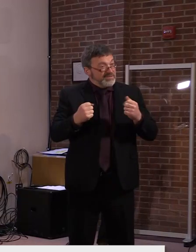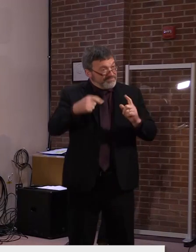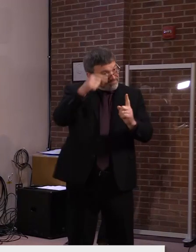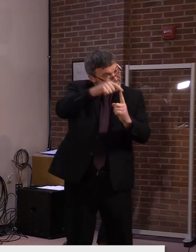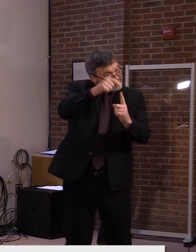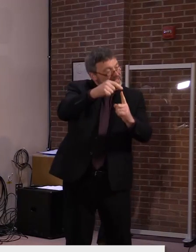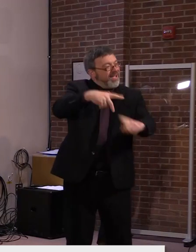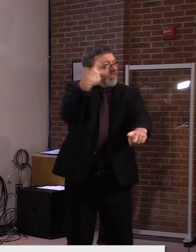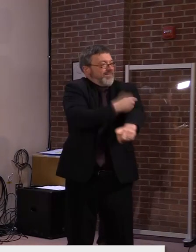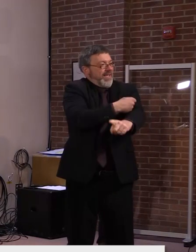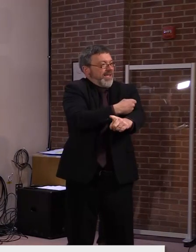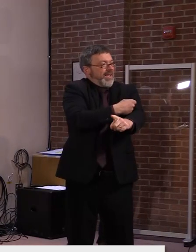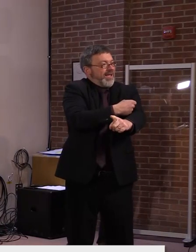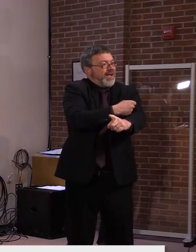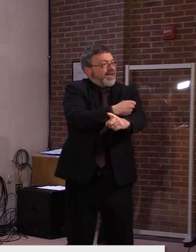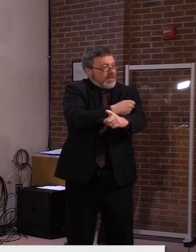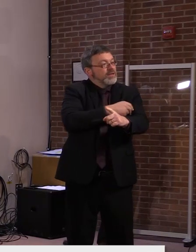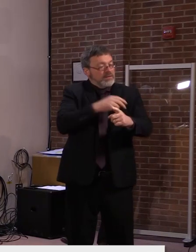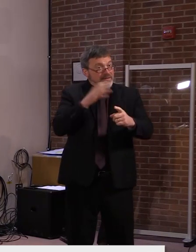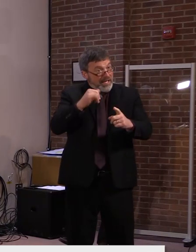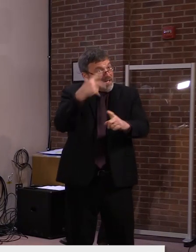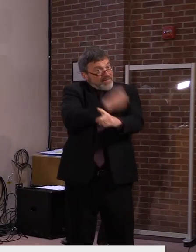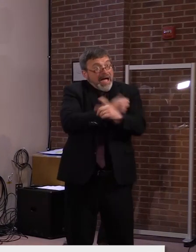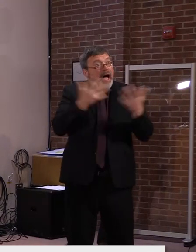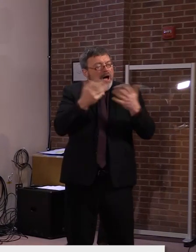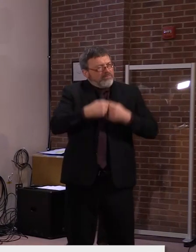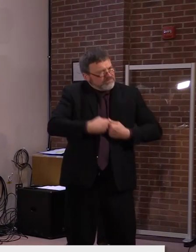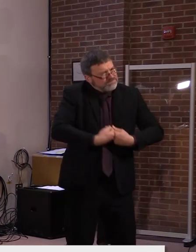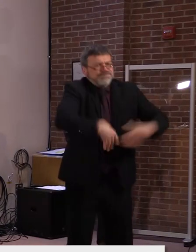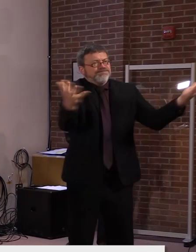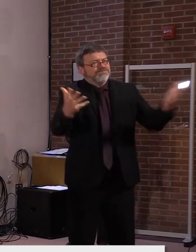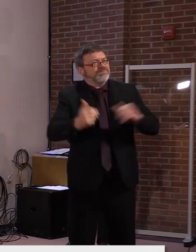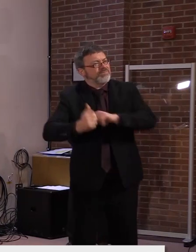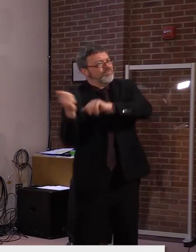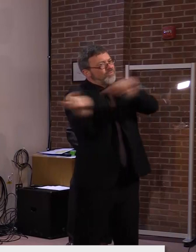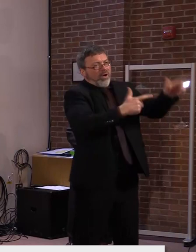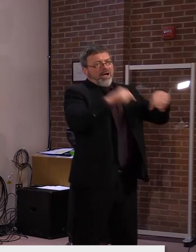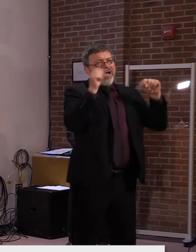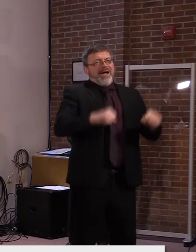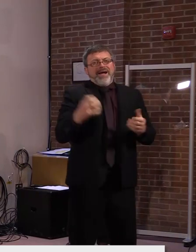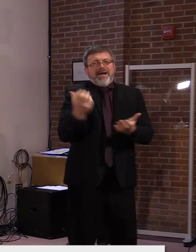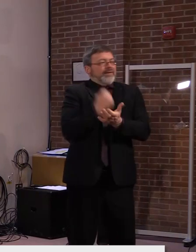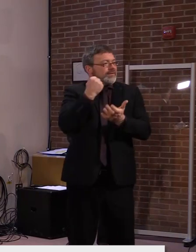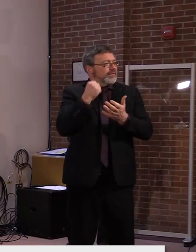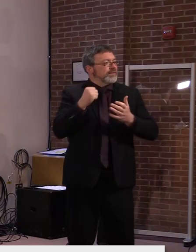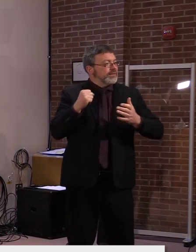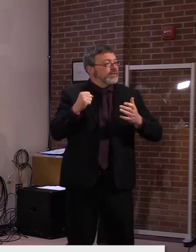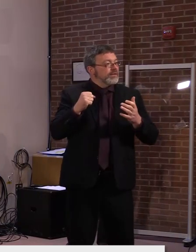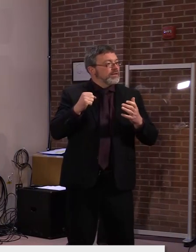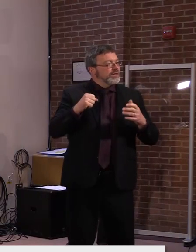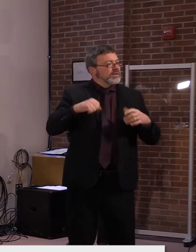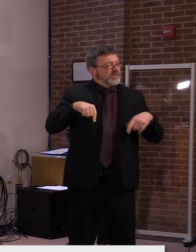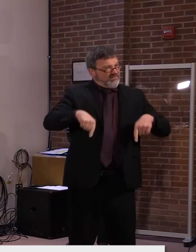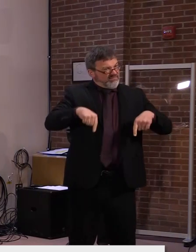as possible. And like I said, we're seeing Vermonters step up and lead the nation.